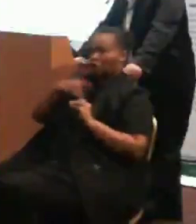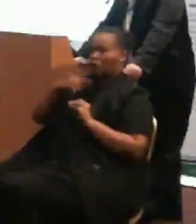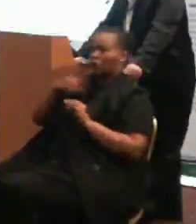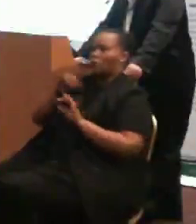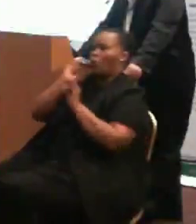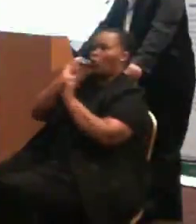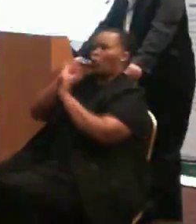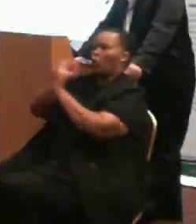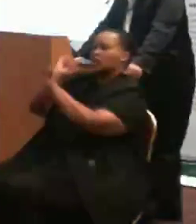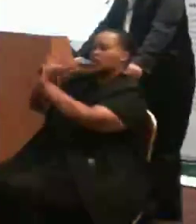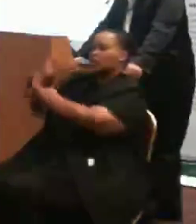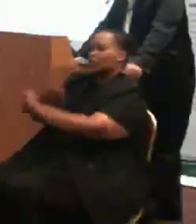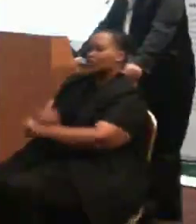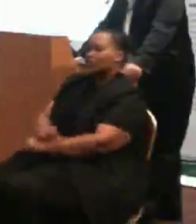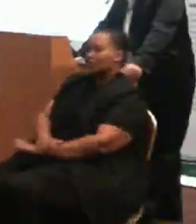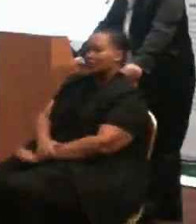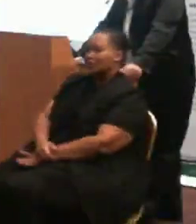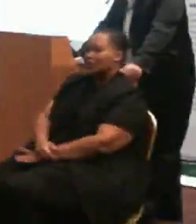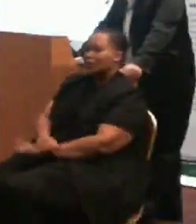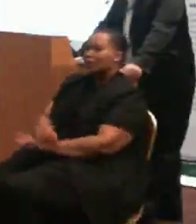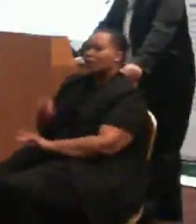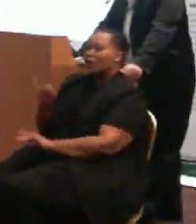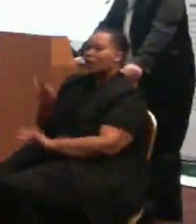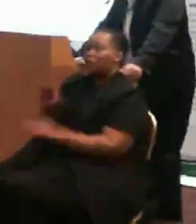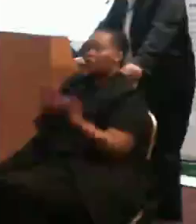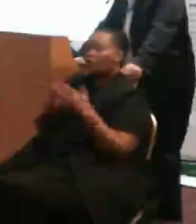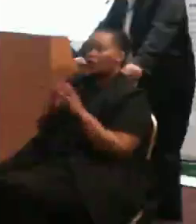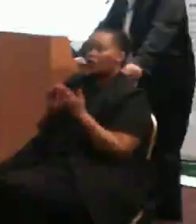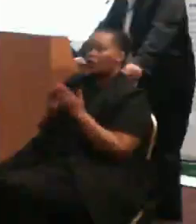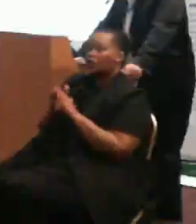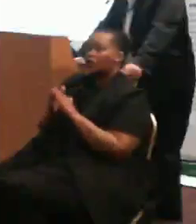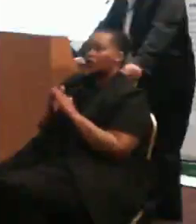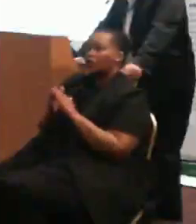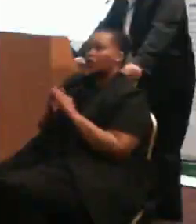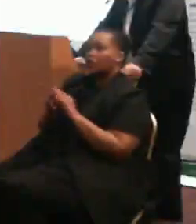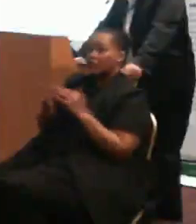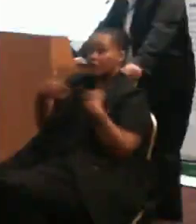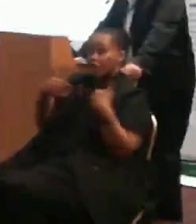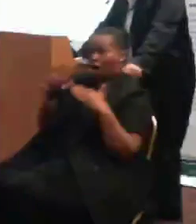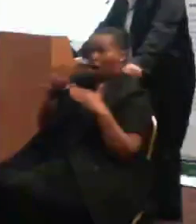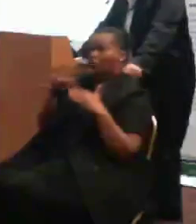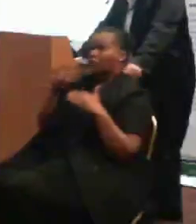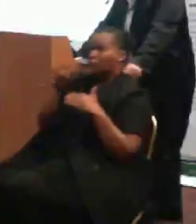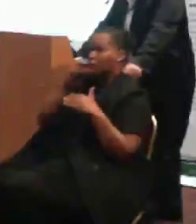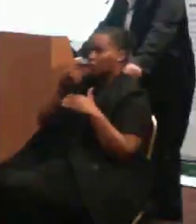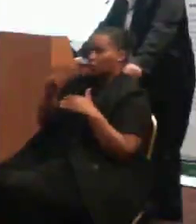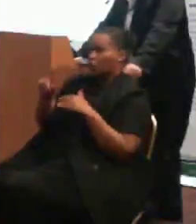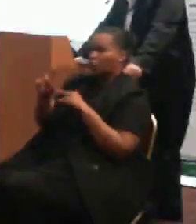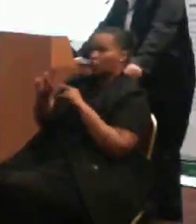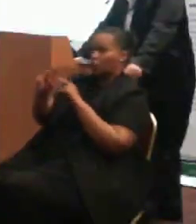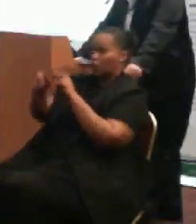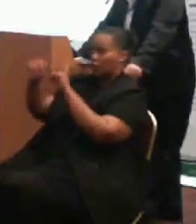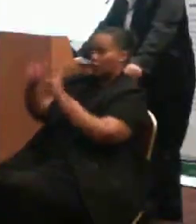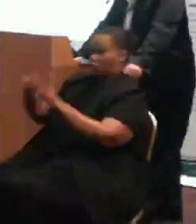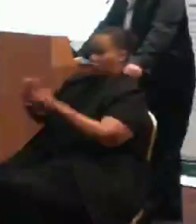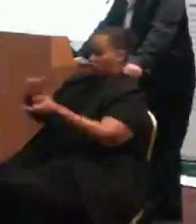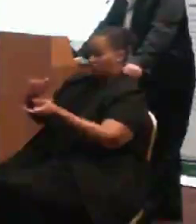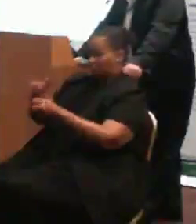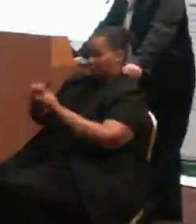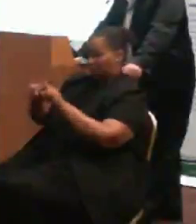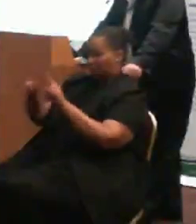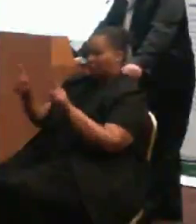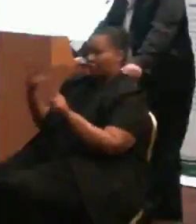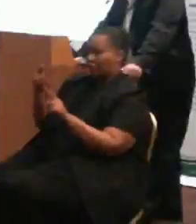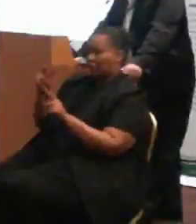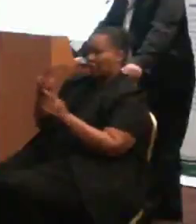boycott. And if the public starts fixing up, you'll see a very, very different Eskom. I promise you that. But certainly